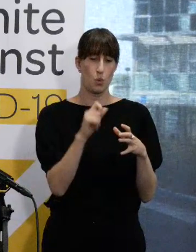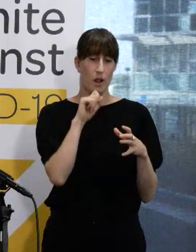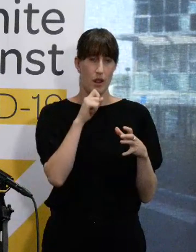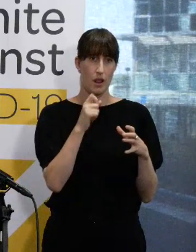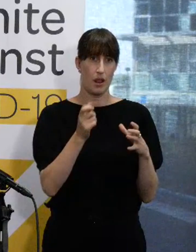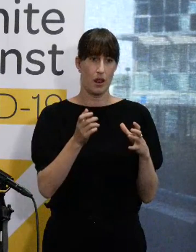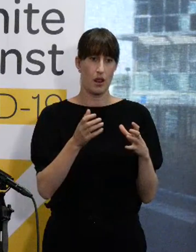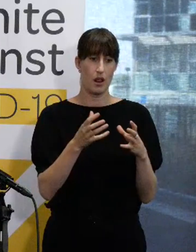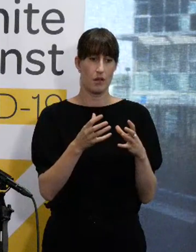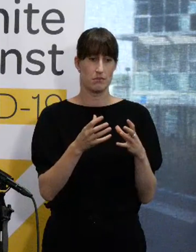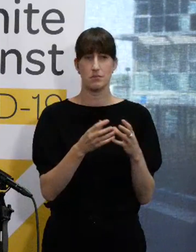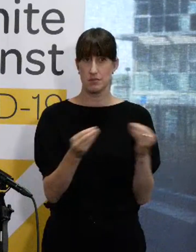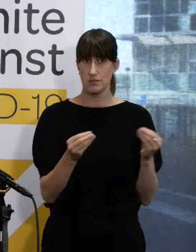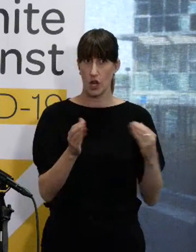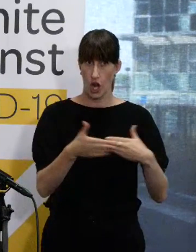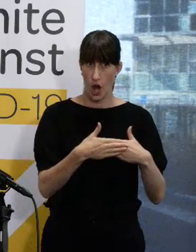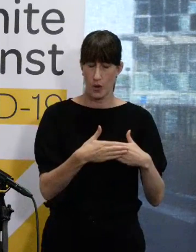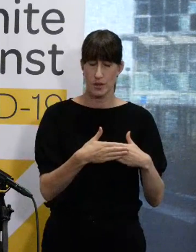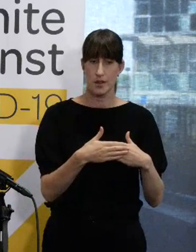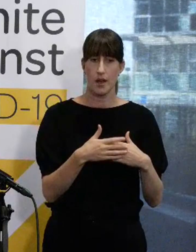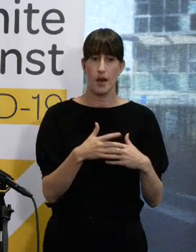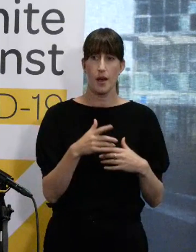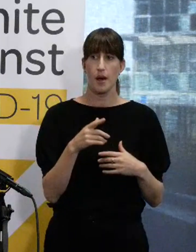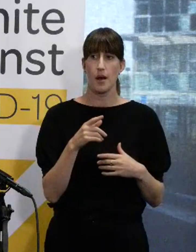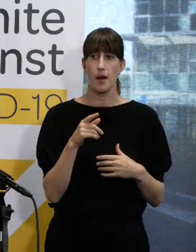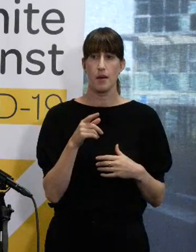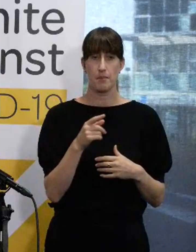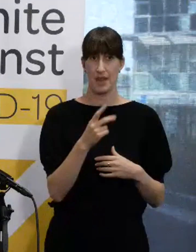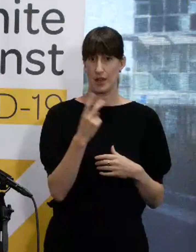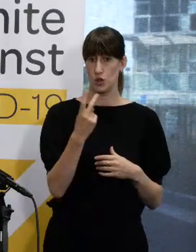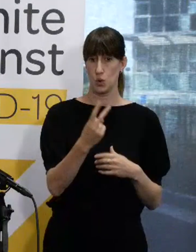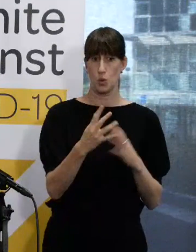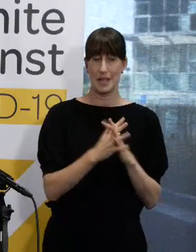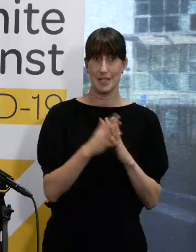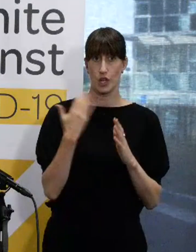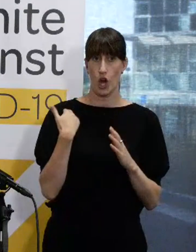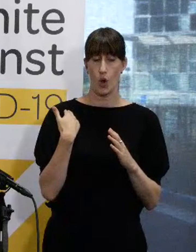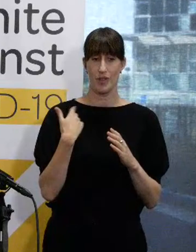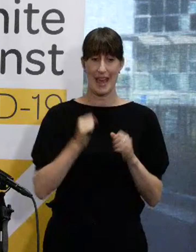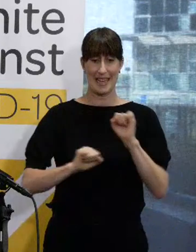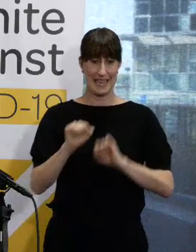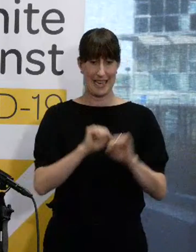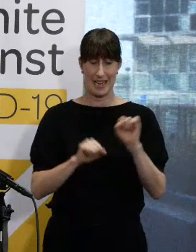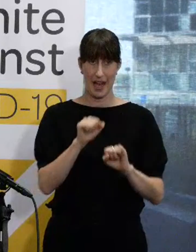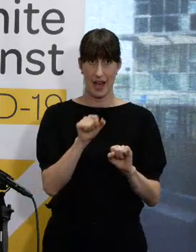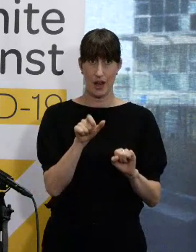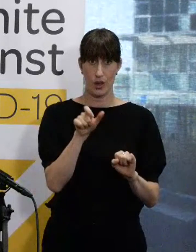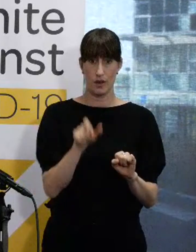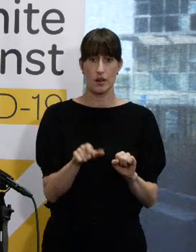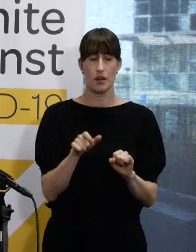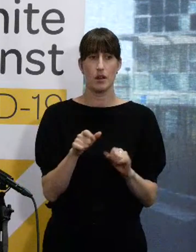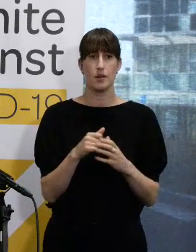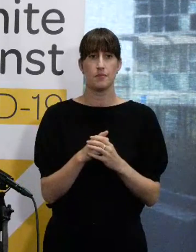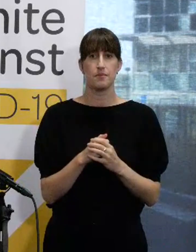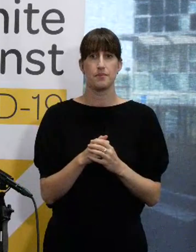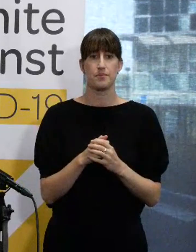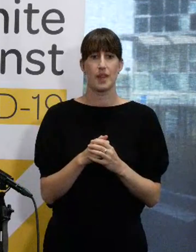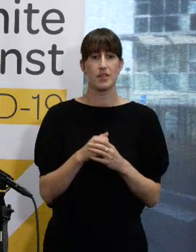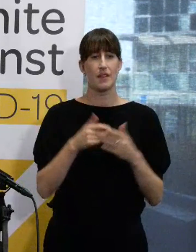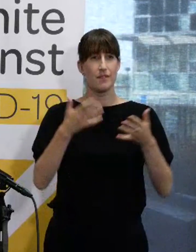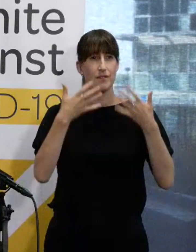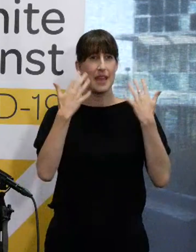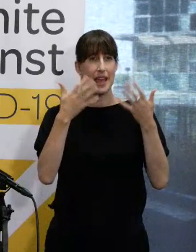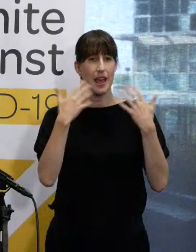review following the case in the Grand Millennium 2 weeks ago with the cleaner, the ventilation has been reviewed and a number of